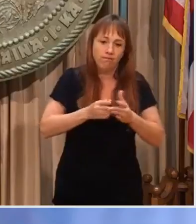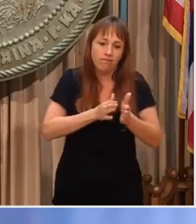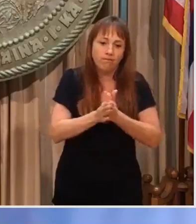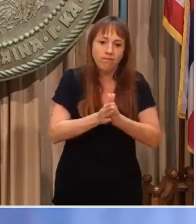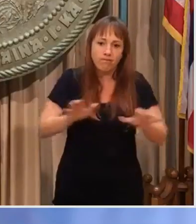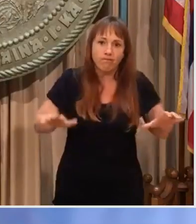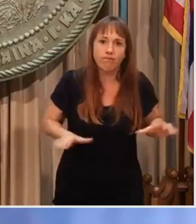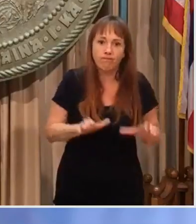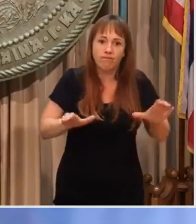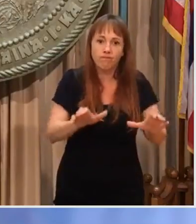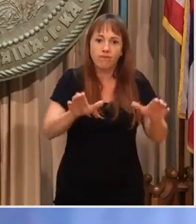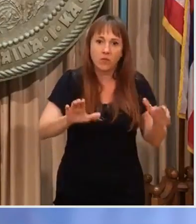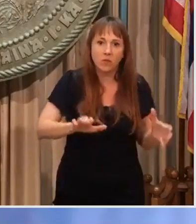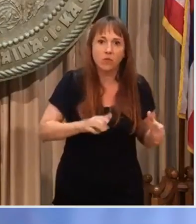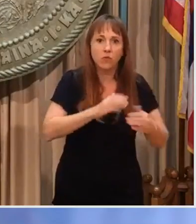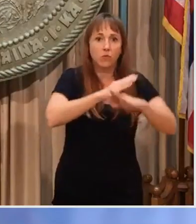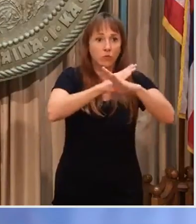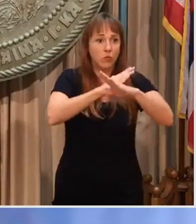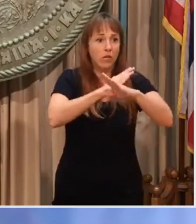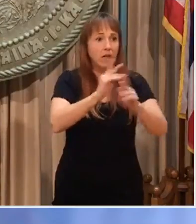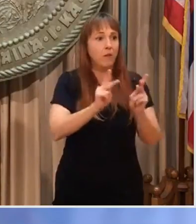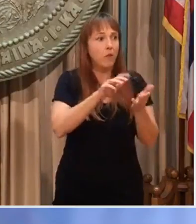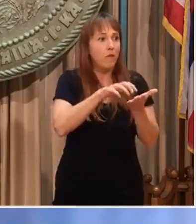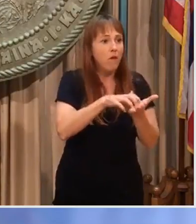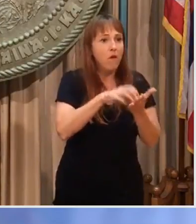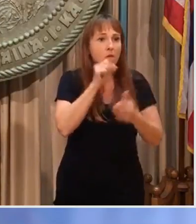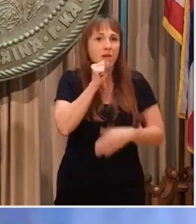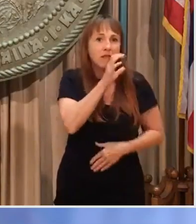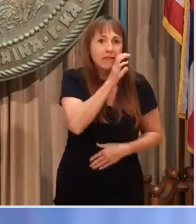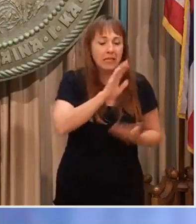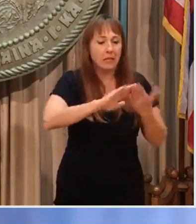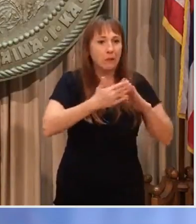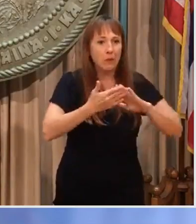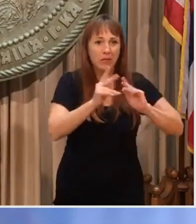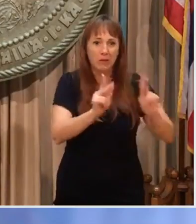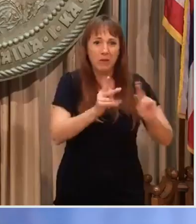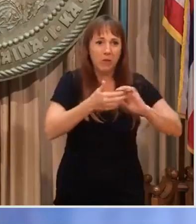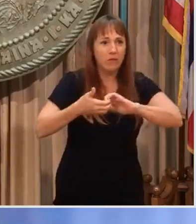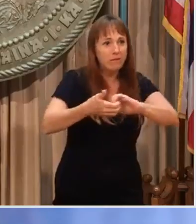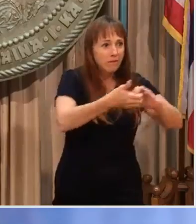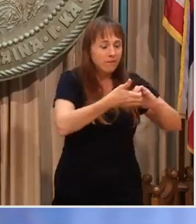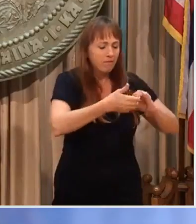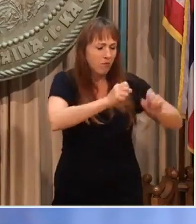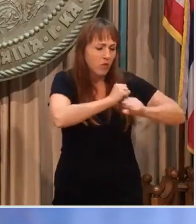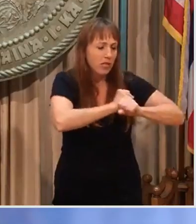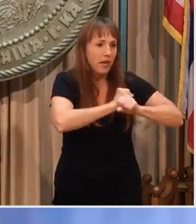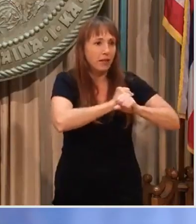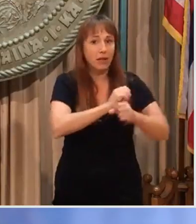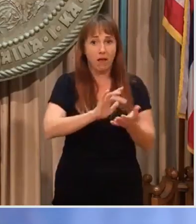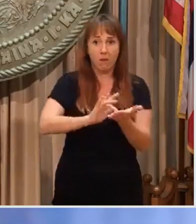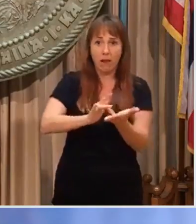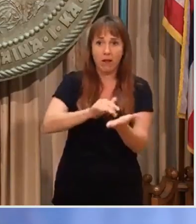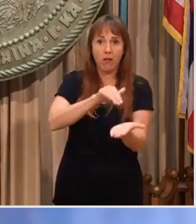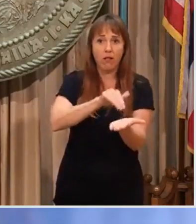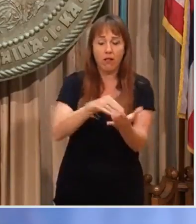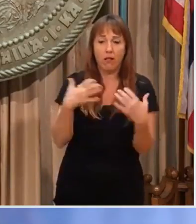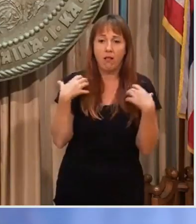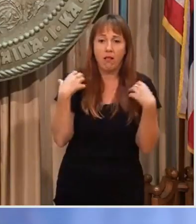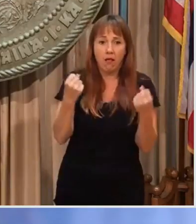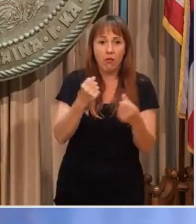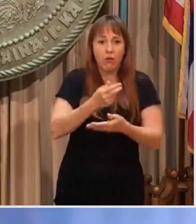unprecedented actions to protect the vulnerable in our community and ensure that medical resources